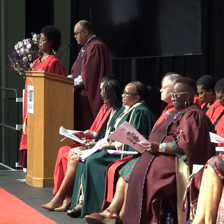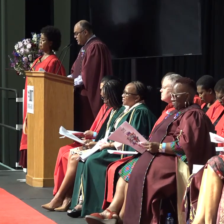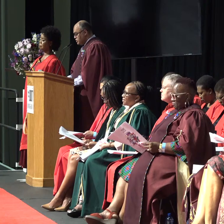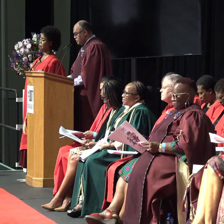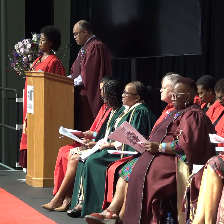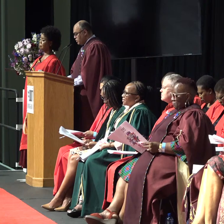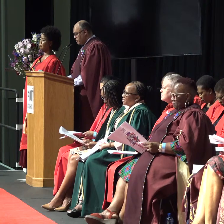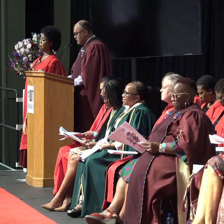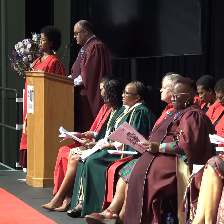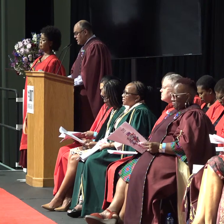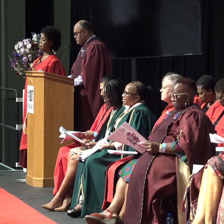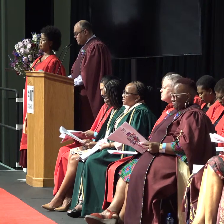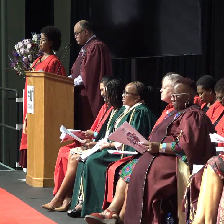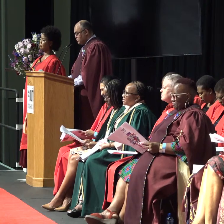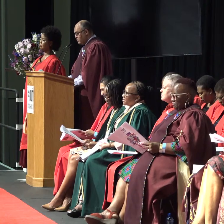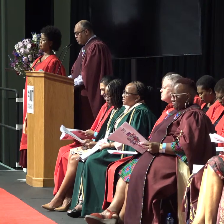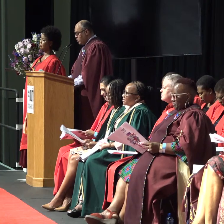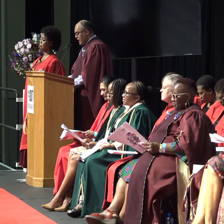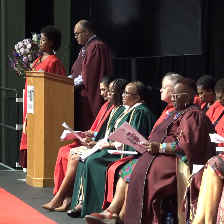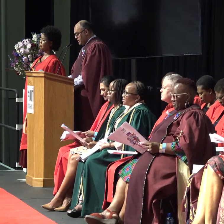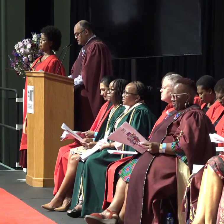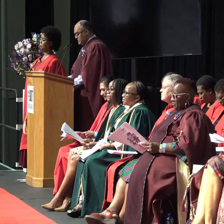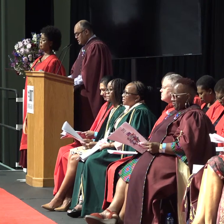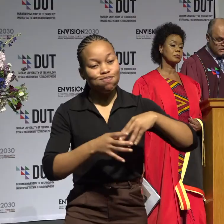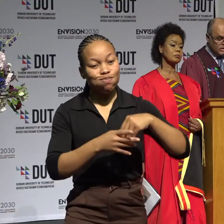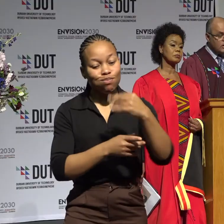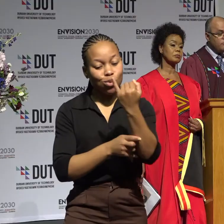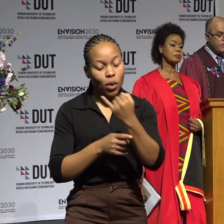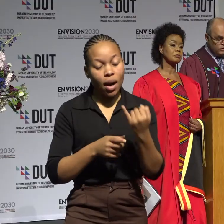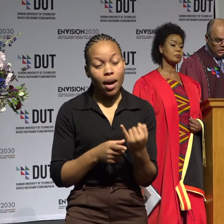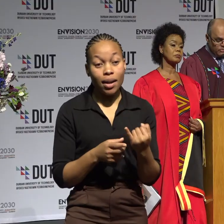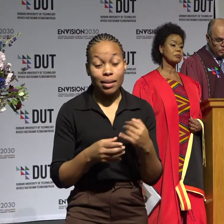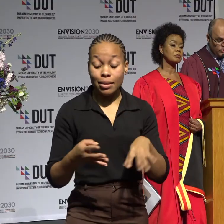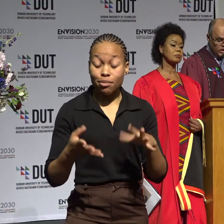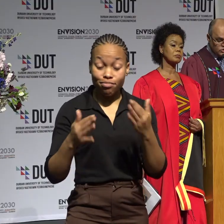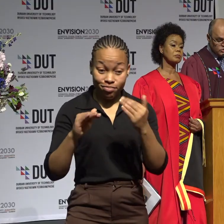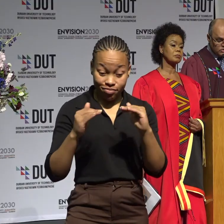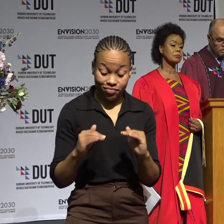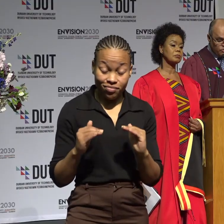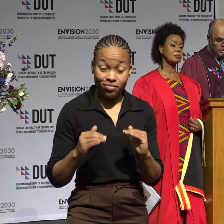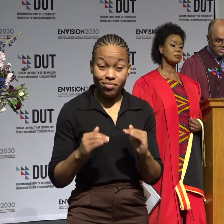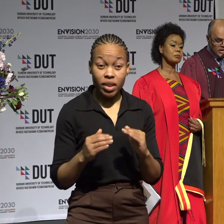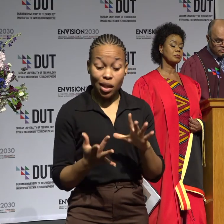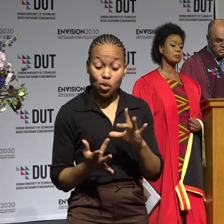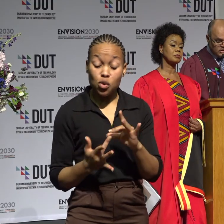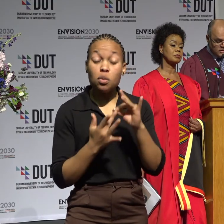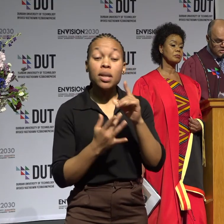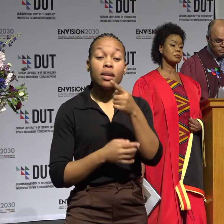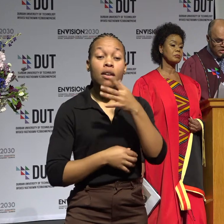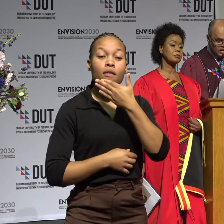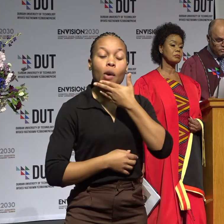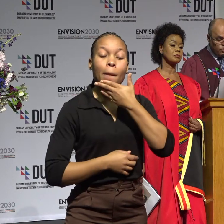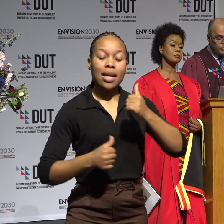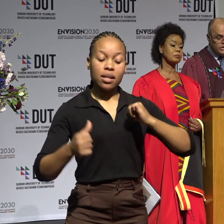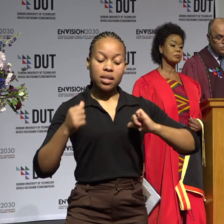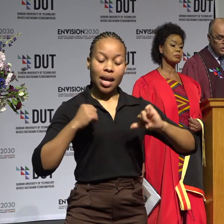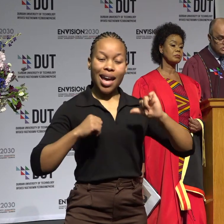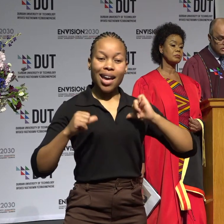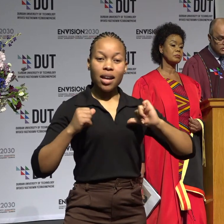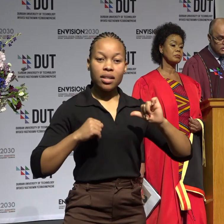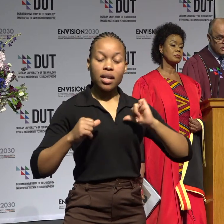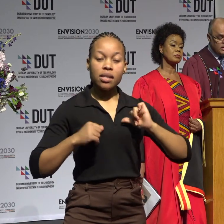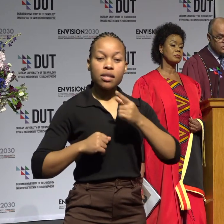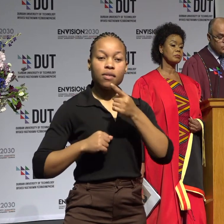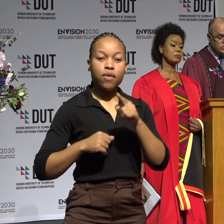Bank Ovation Award for the stage production of Gogo and Big Sister. Fleur de Cup nomination for Best Actress in a Theatre Play for A Woman in